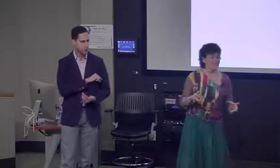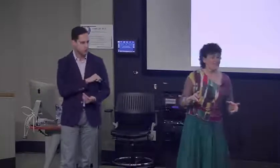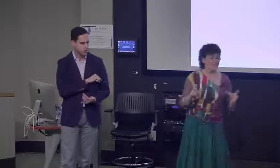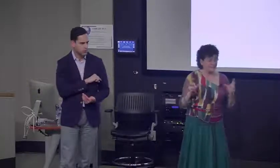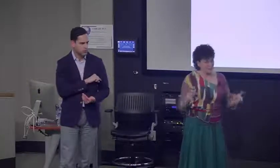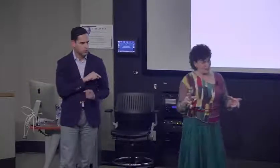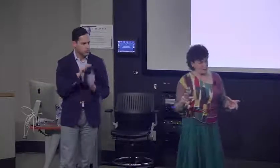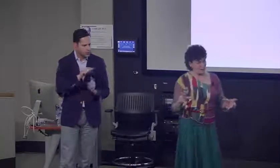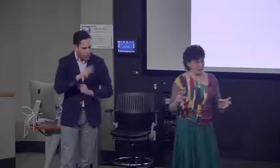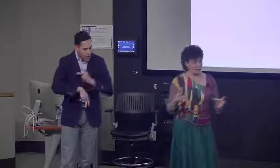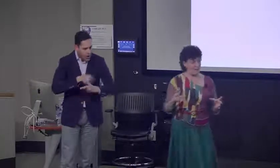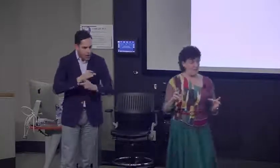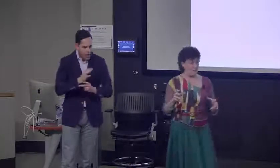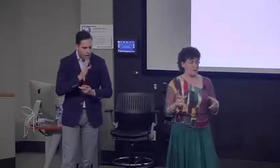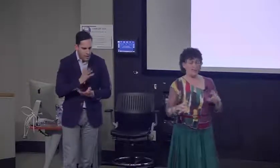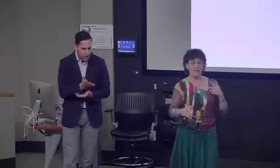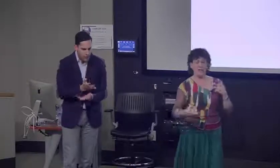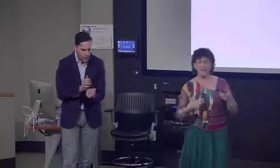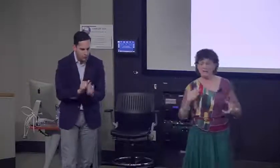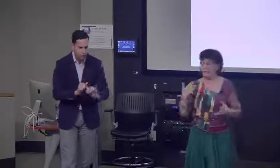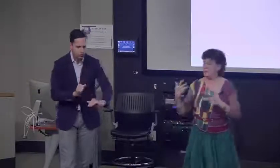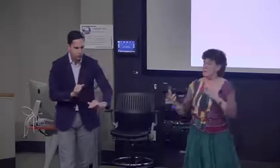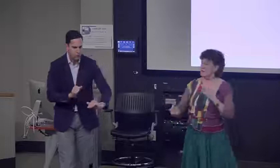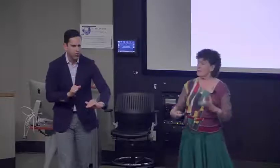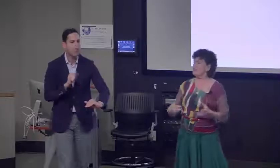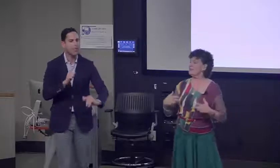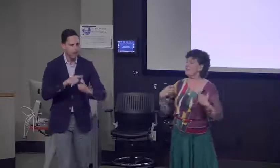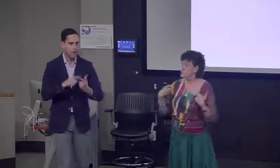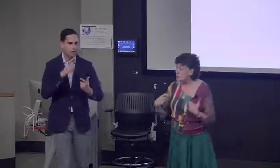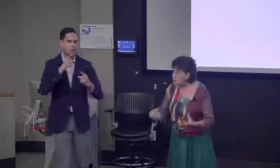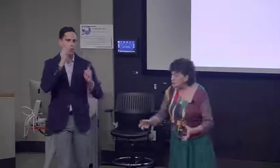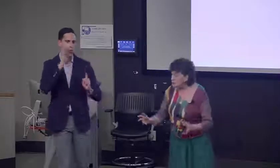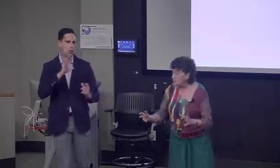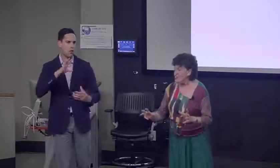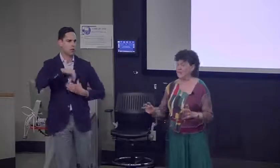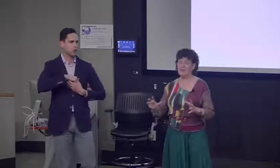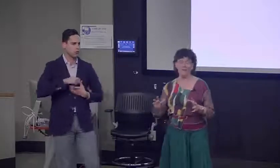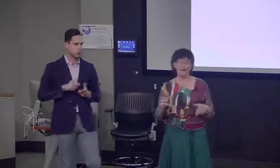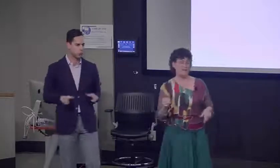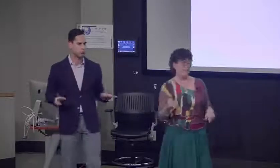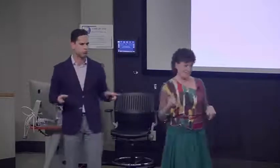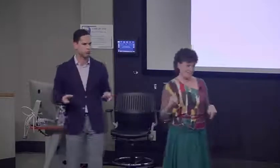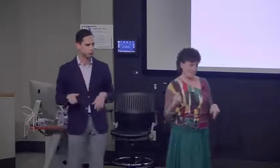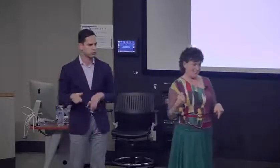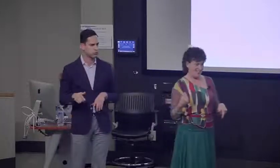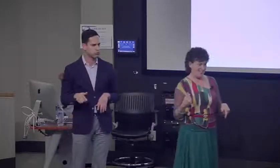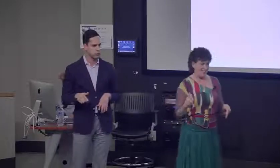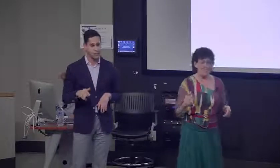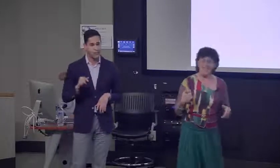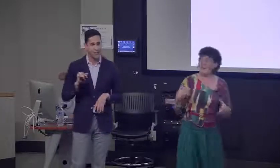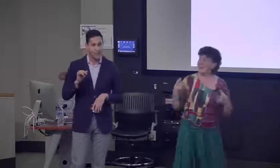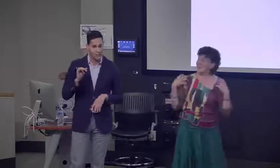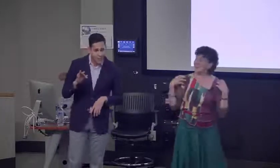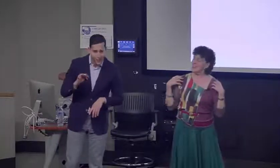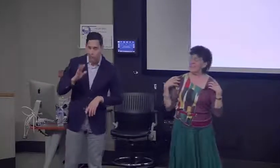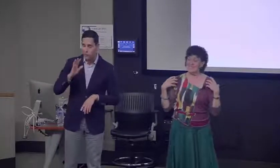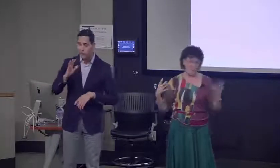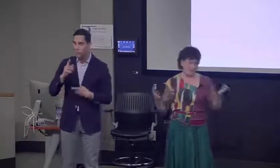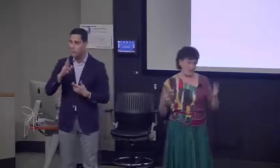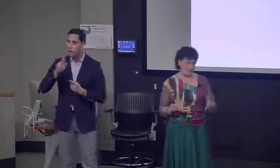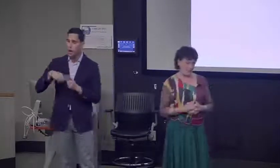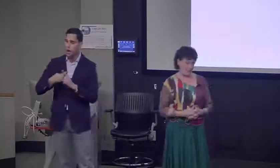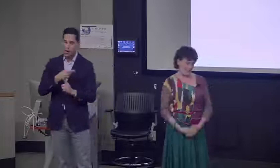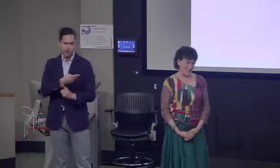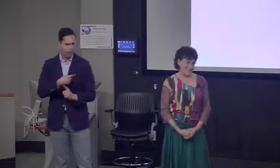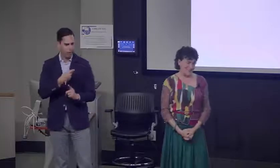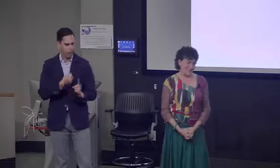in helping children learn language. We have to talk about the things that children are interested in, and not the things that